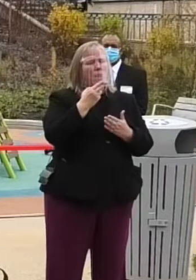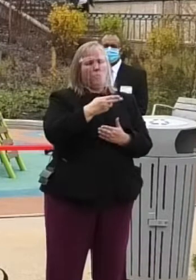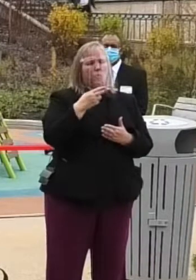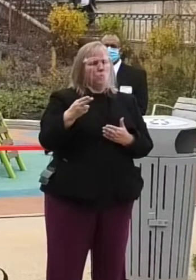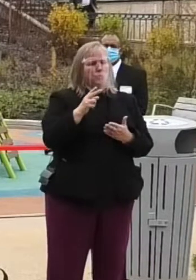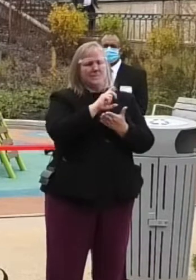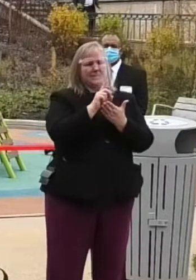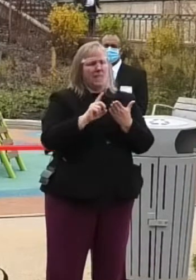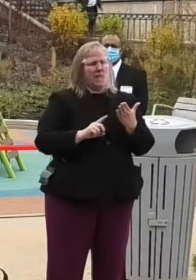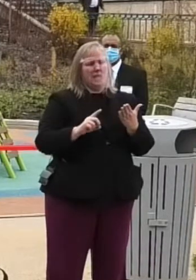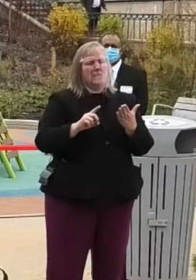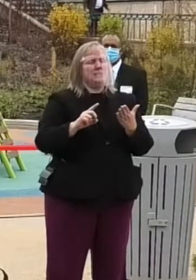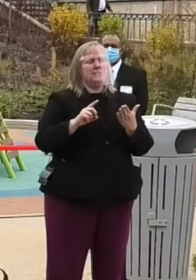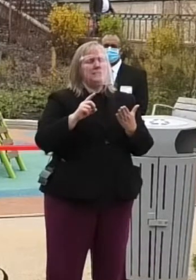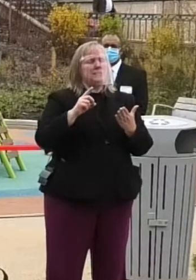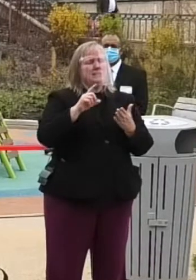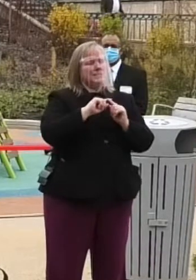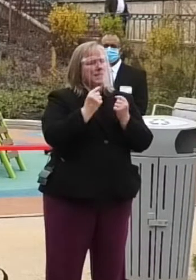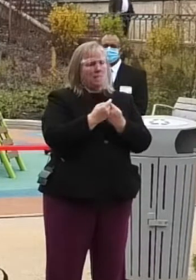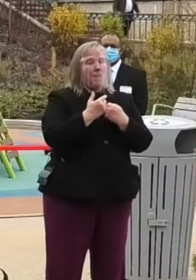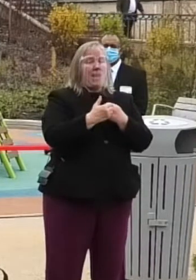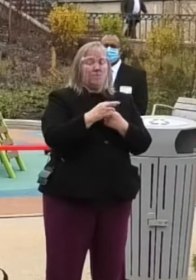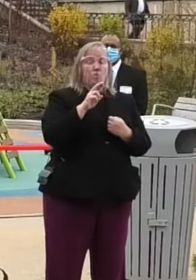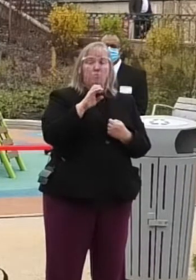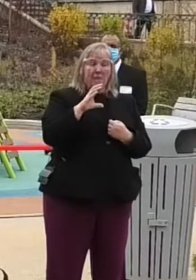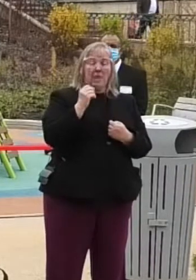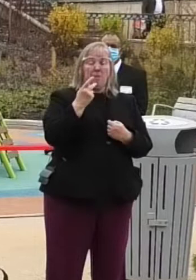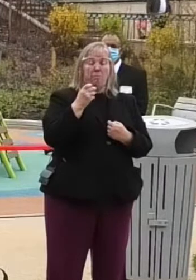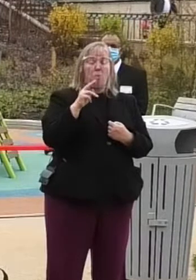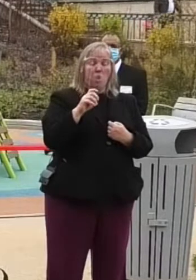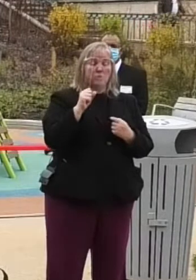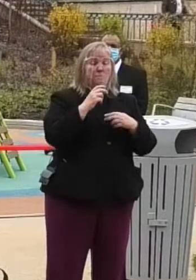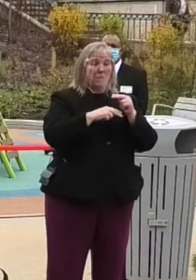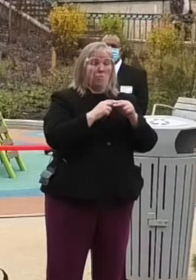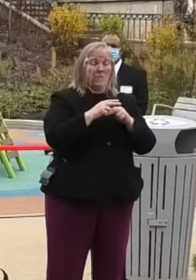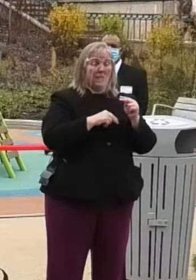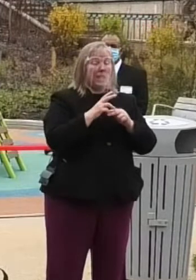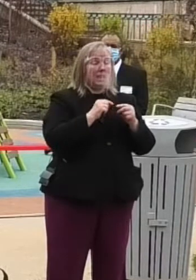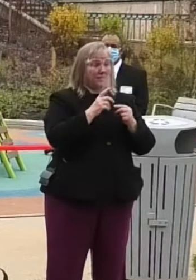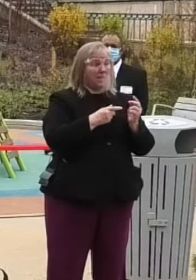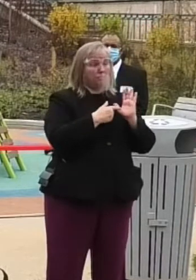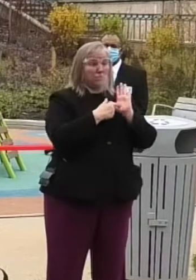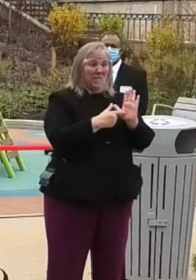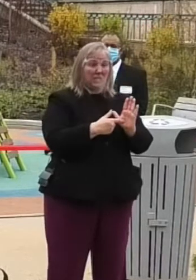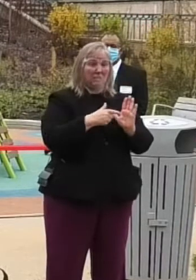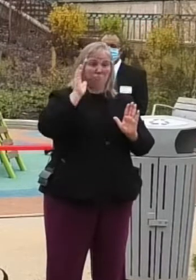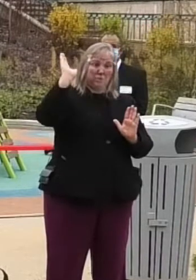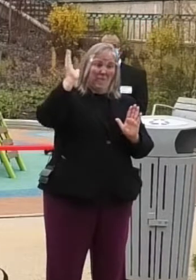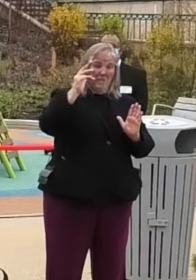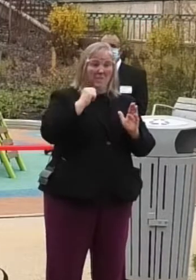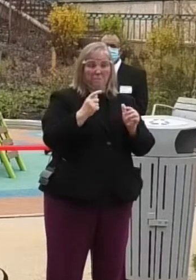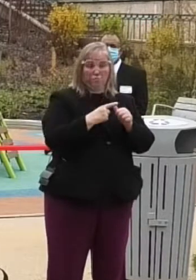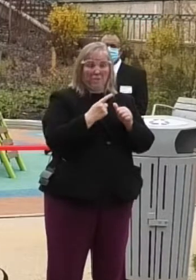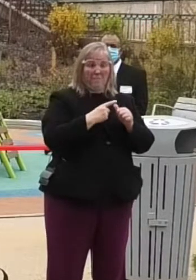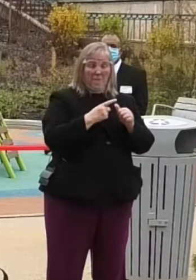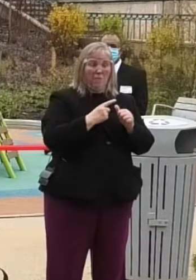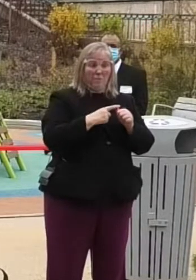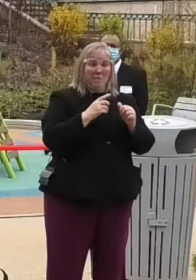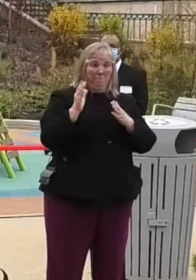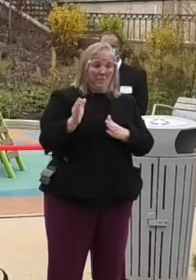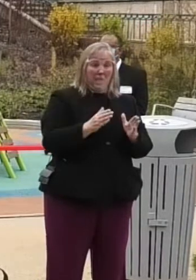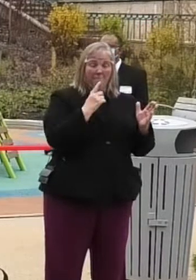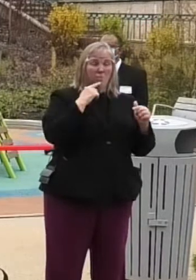team at the Rec and Parks building, and they presented the preliminary plan for this park.